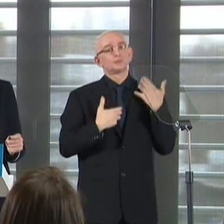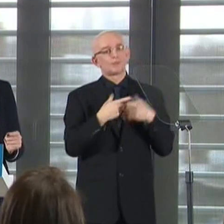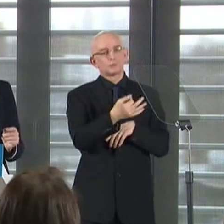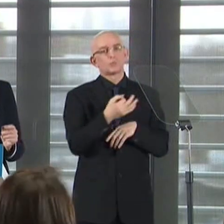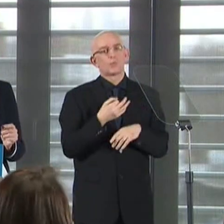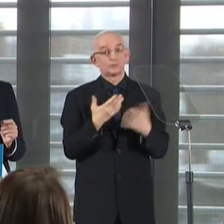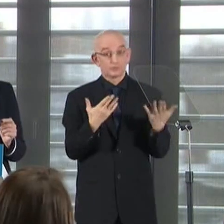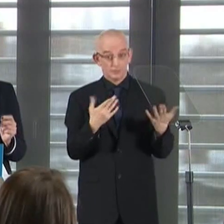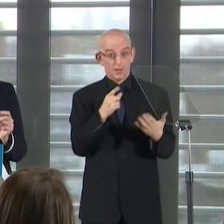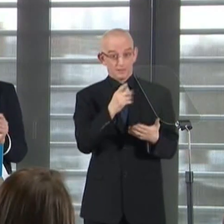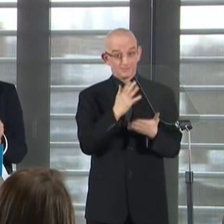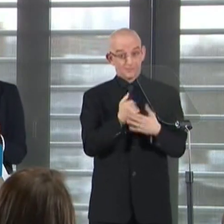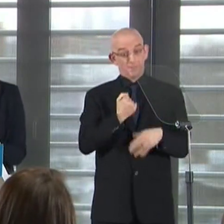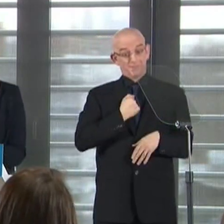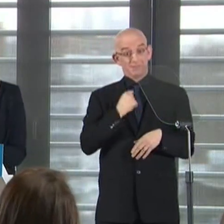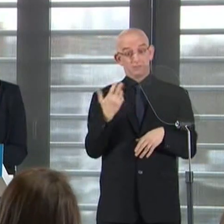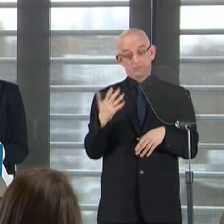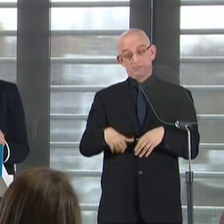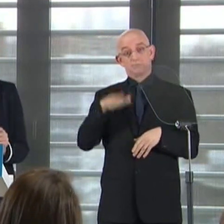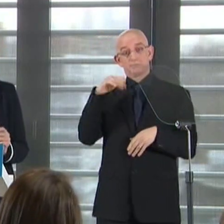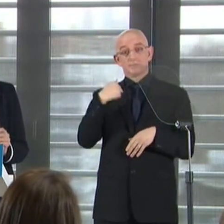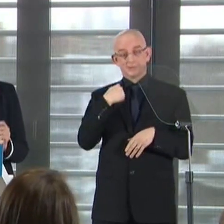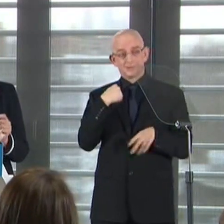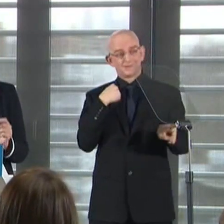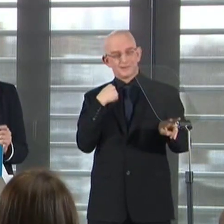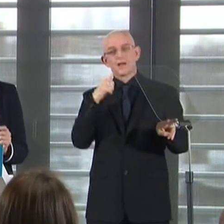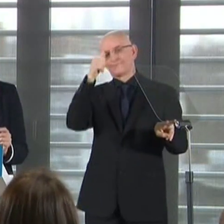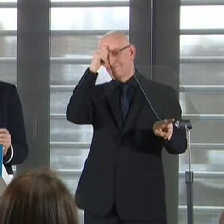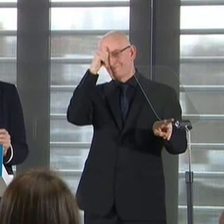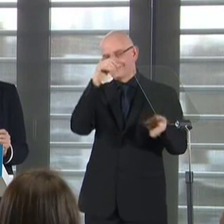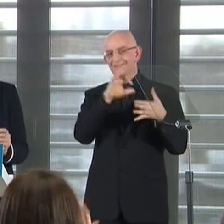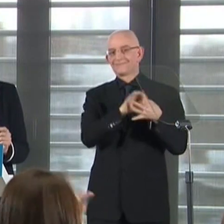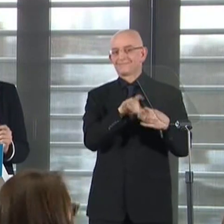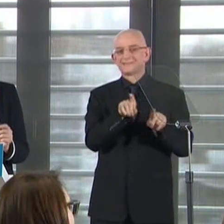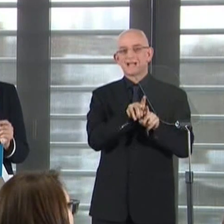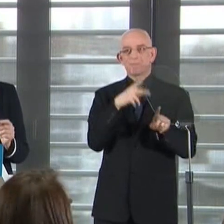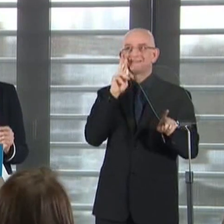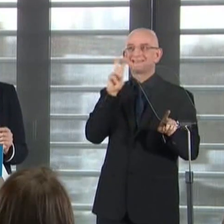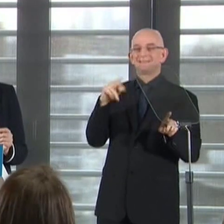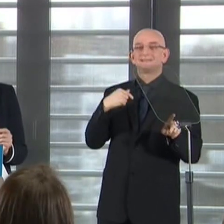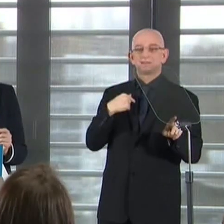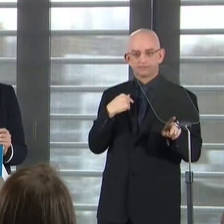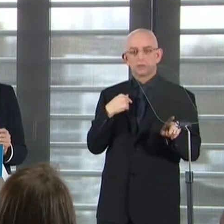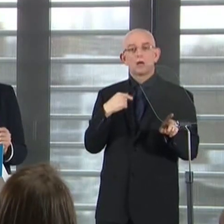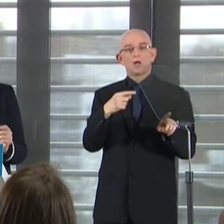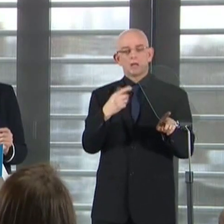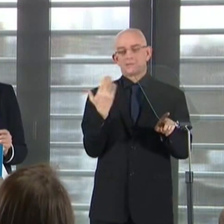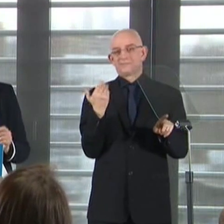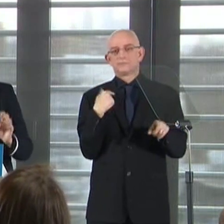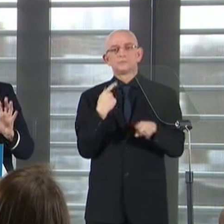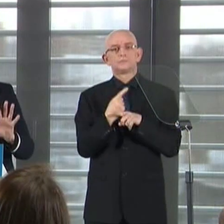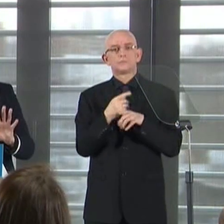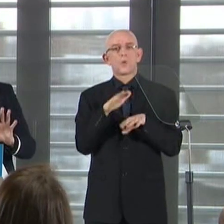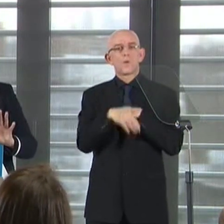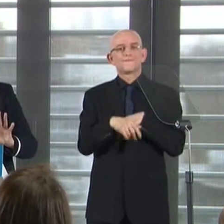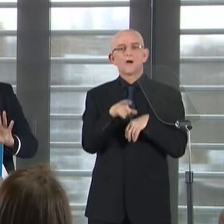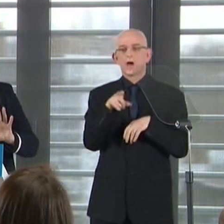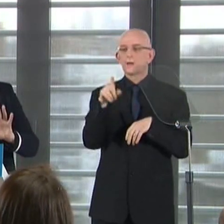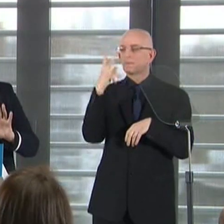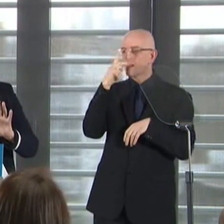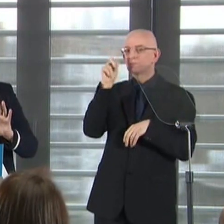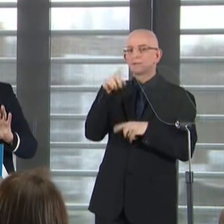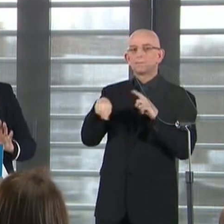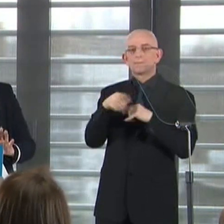experience. And in fact, we were just talking earlier about accessibility for blind people to jobs and the need for